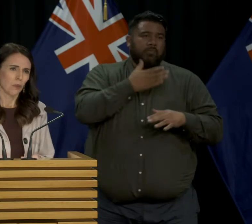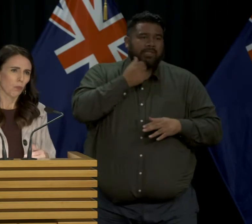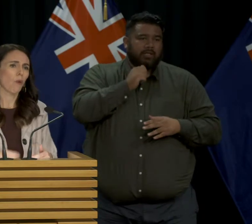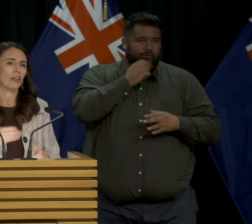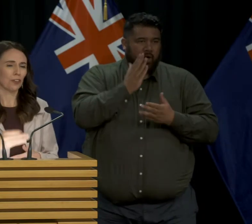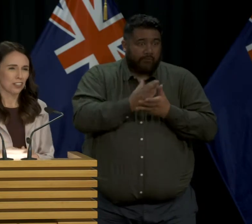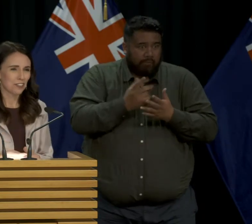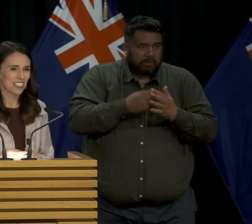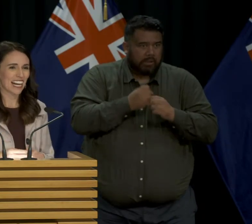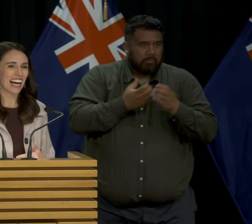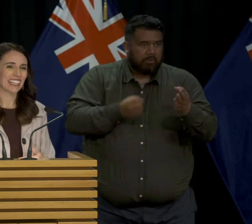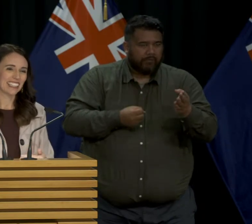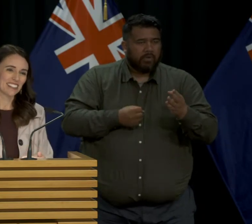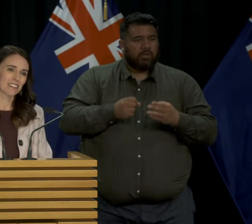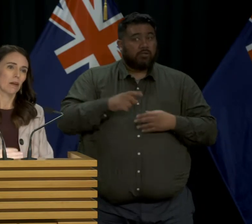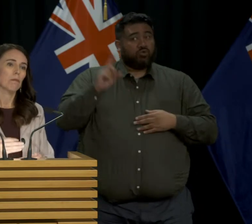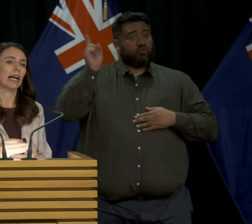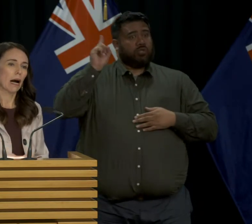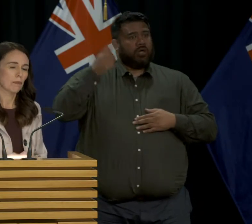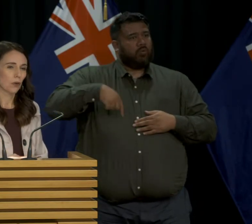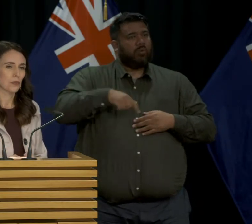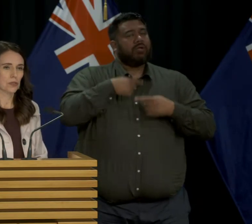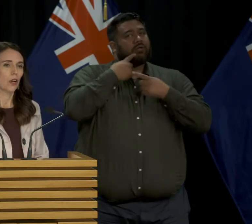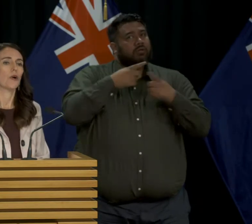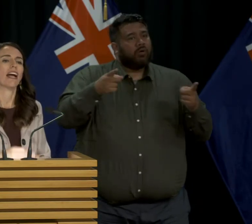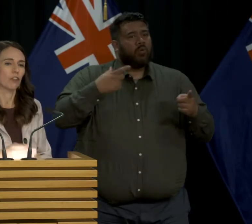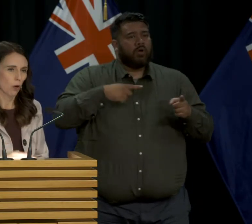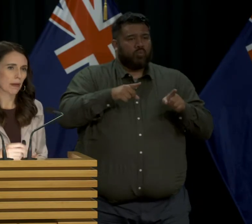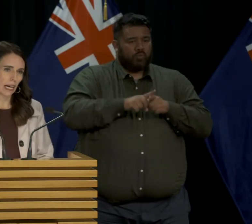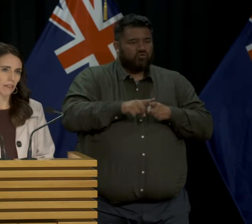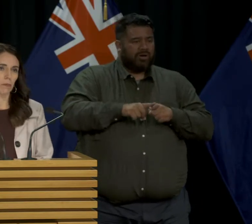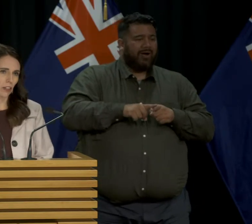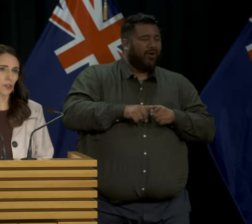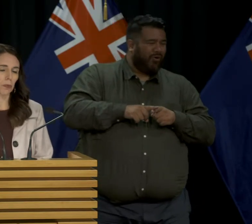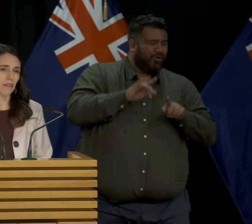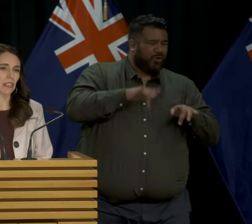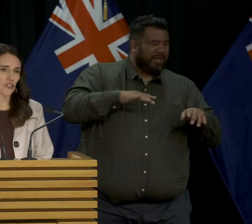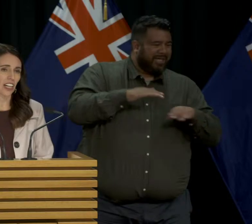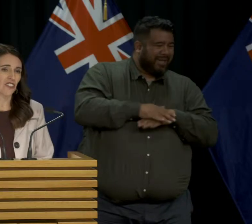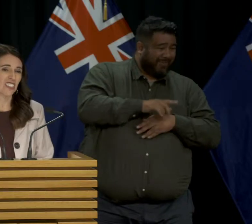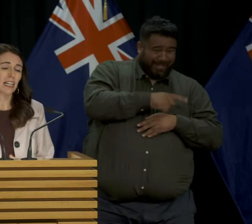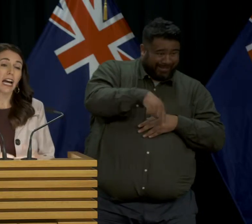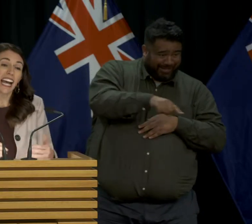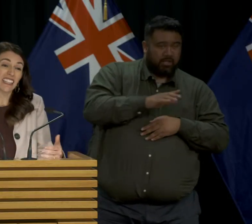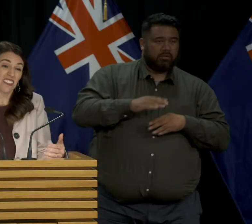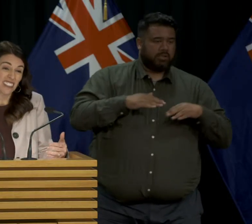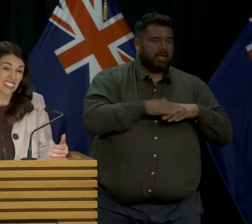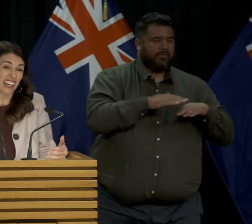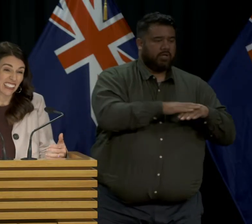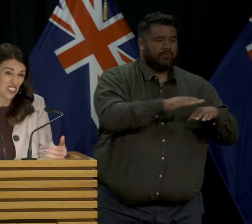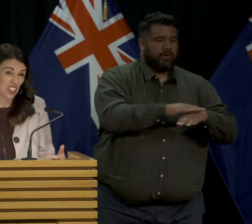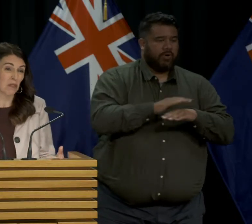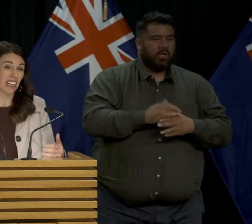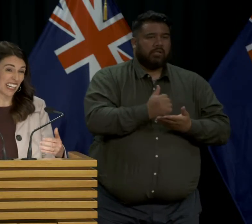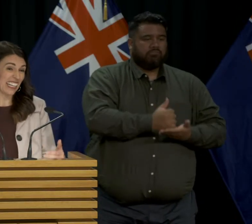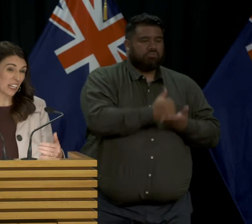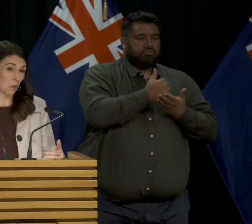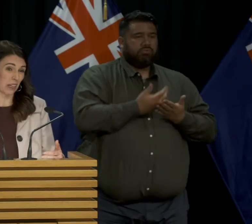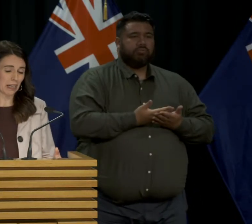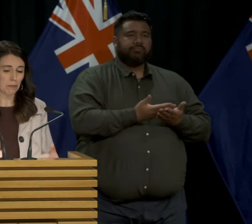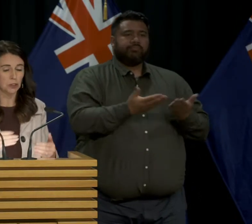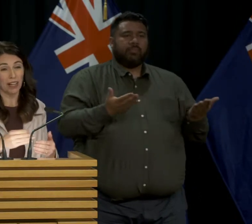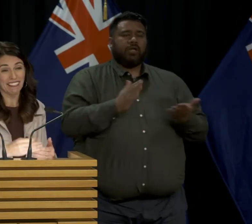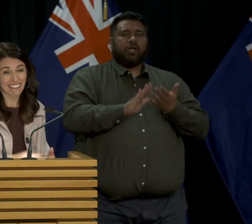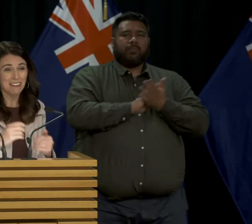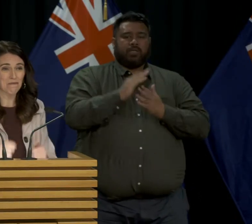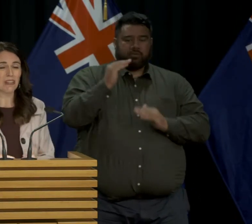course, what we're trying to do today is pick up those who have not been covered by those previous changes, and there is a legitimate